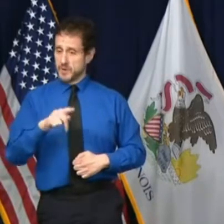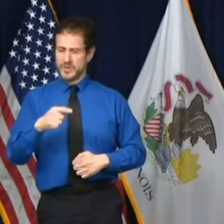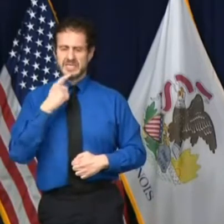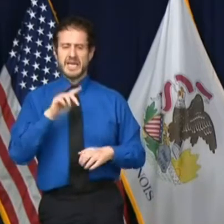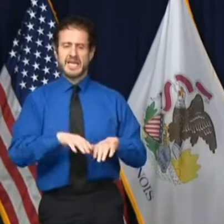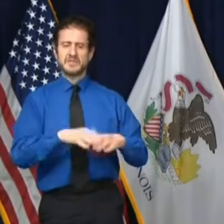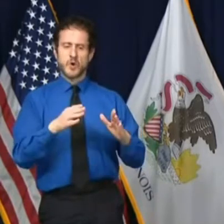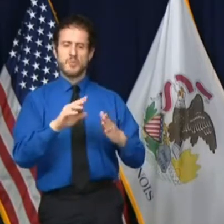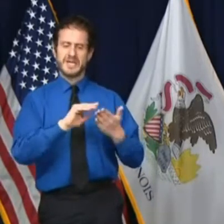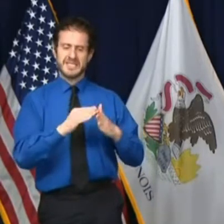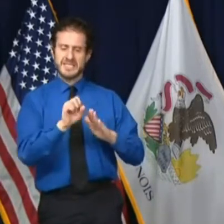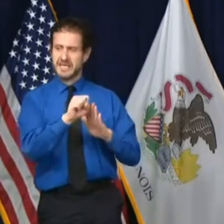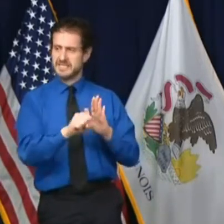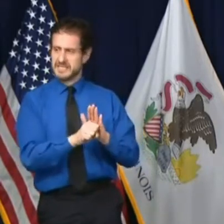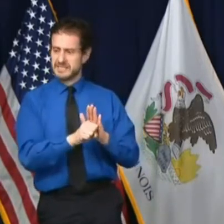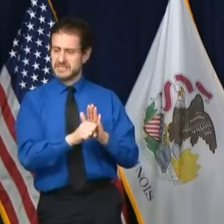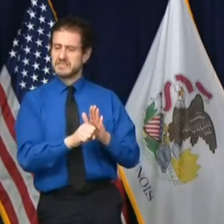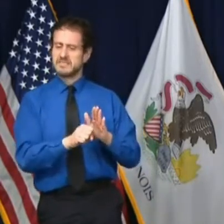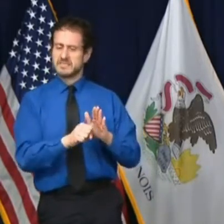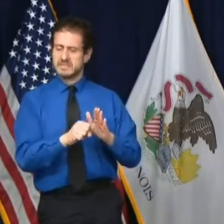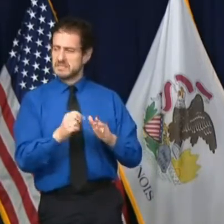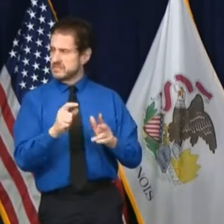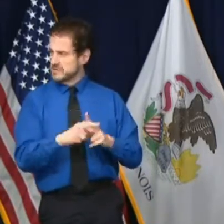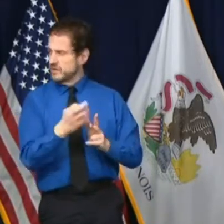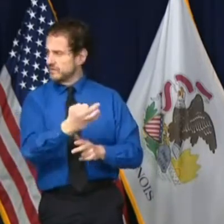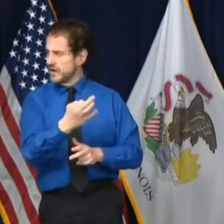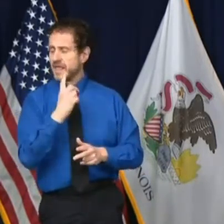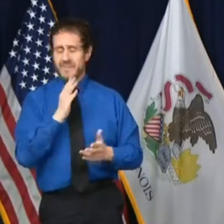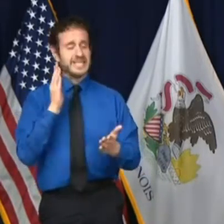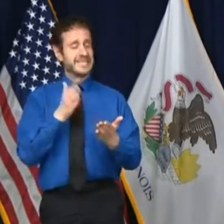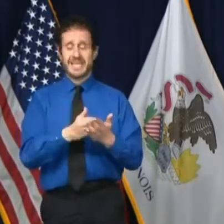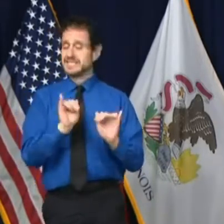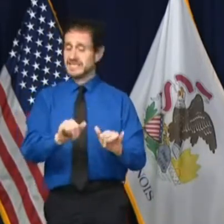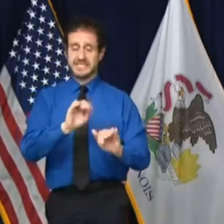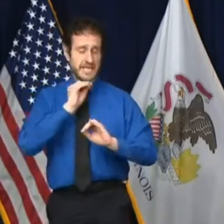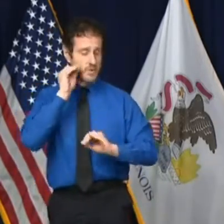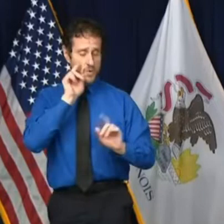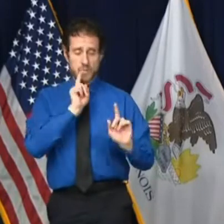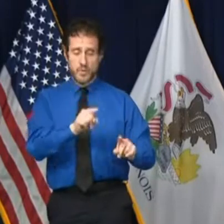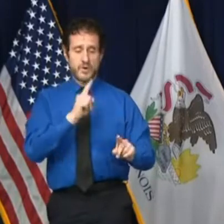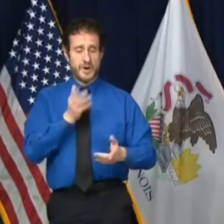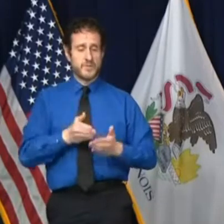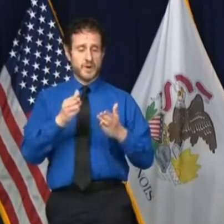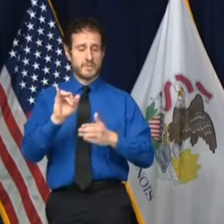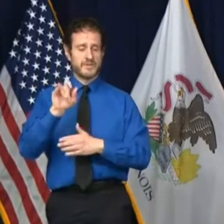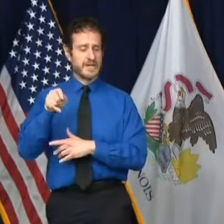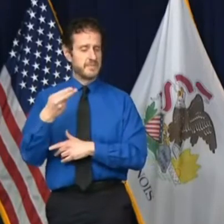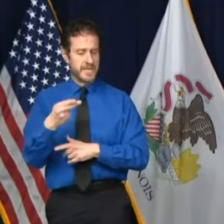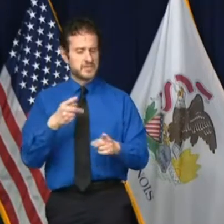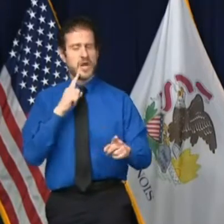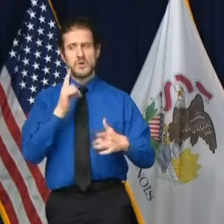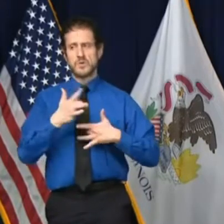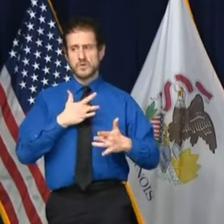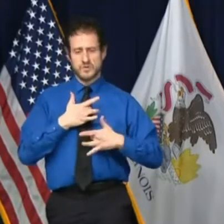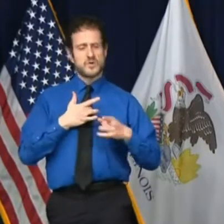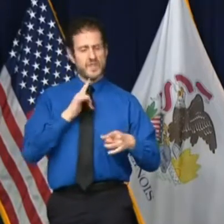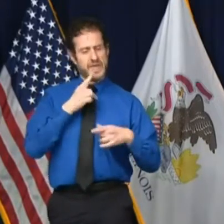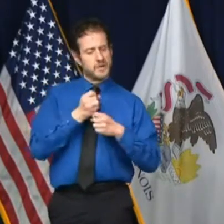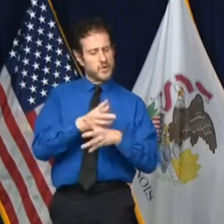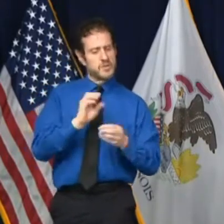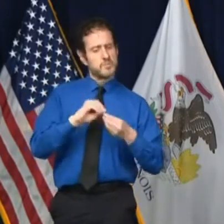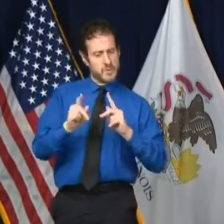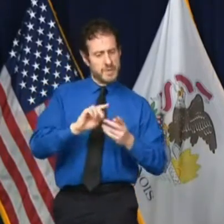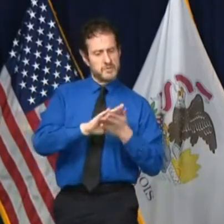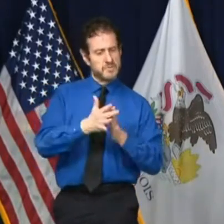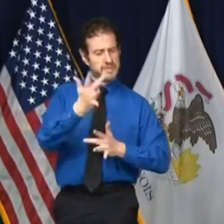starting this Friday. It will include salons. This goes against the stay-at-home order and the recommendations of IDPH. Is there concern that this could cause more